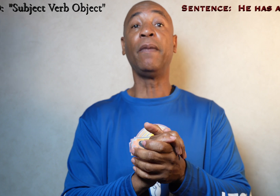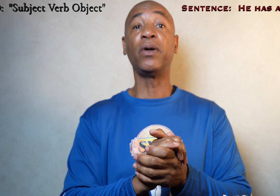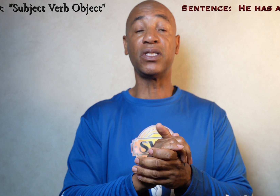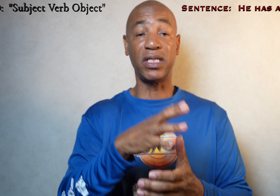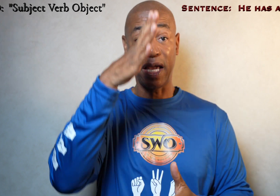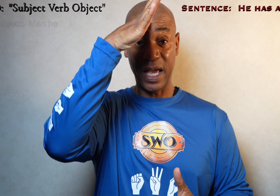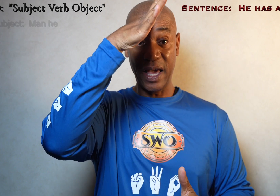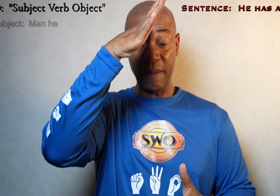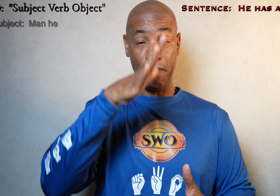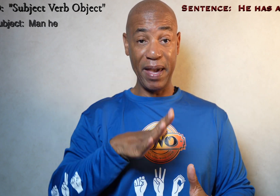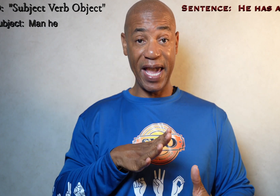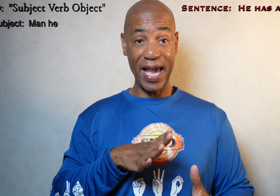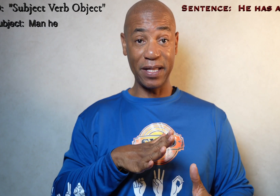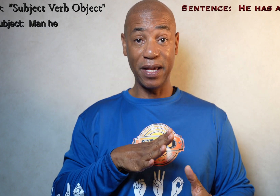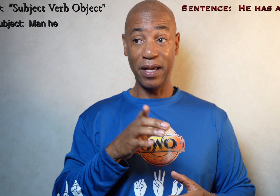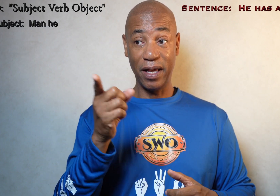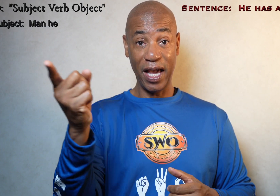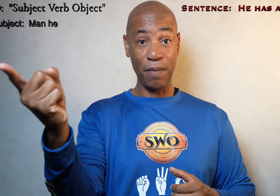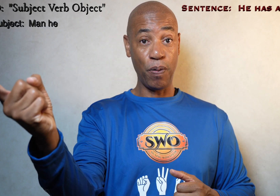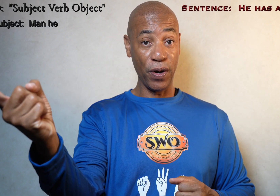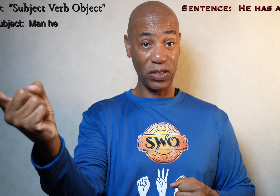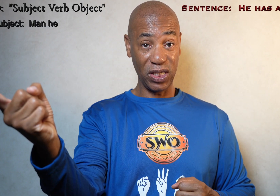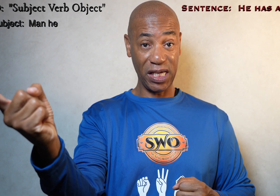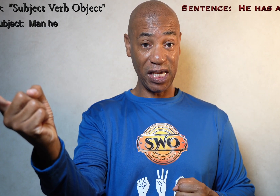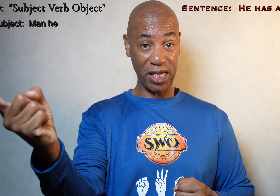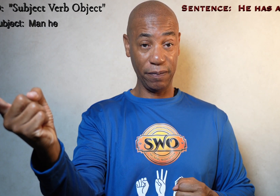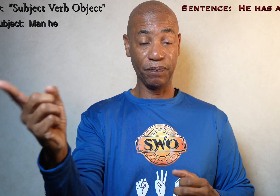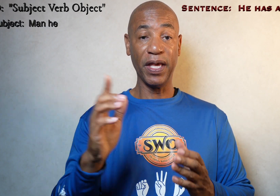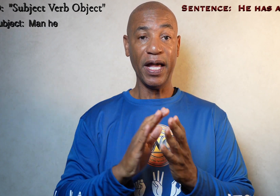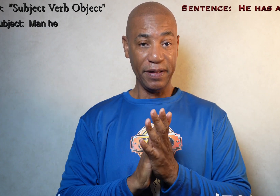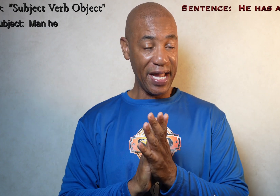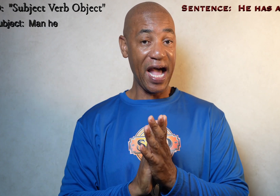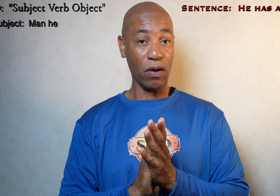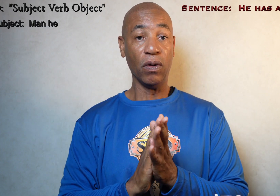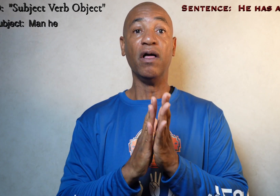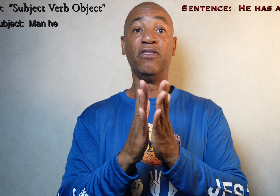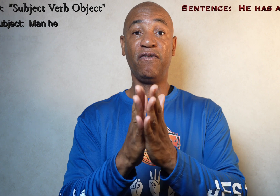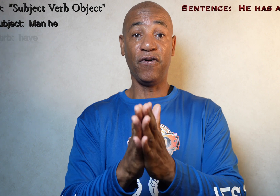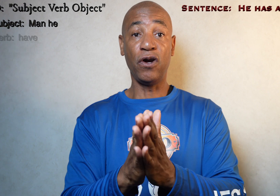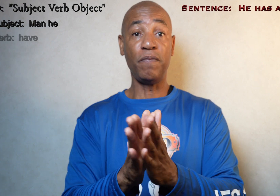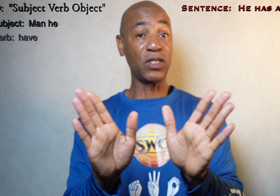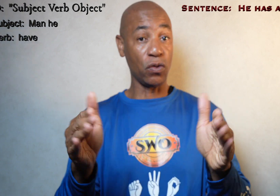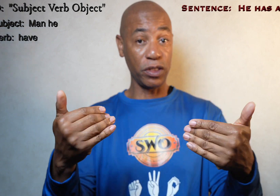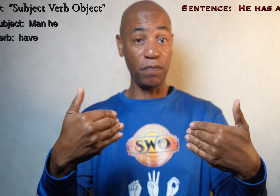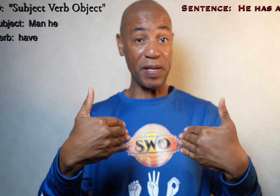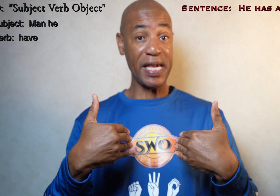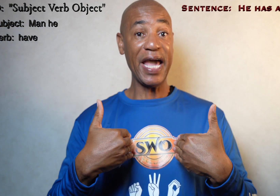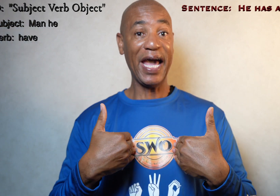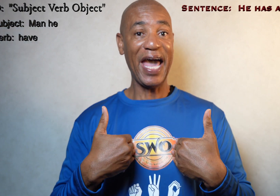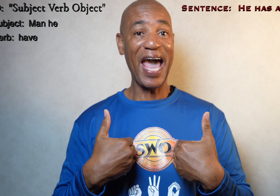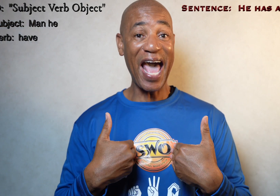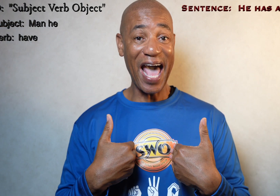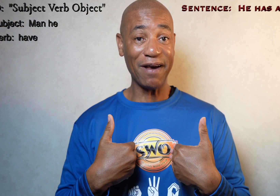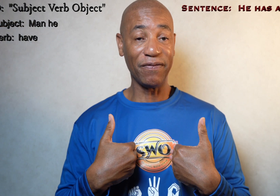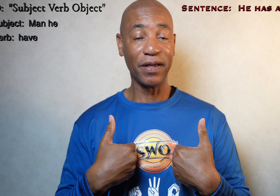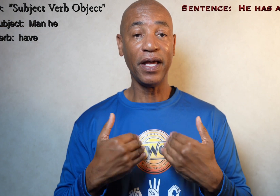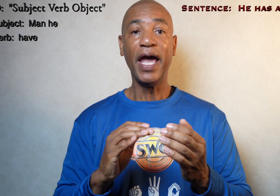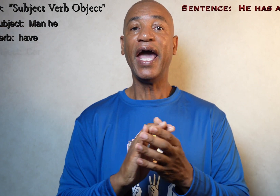going to say man and point to he. Now, the verb is going to be have, and